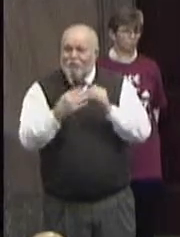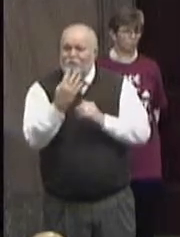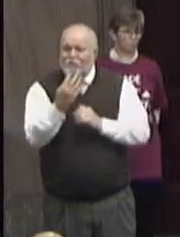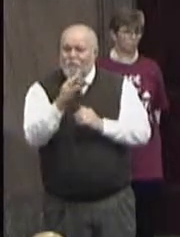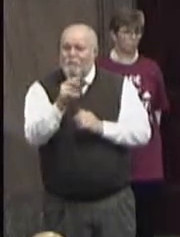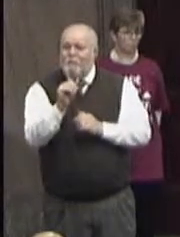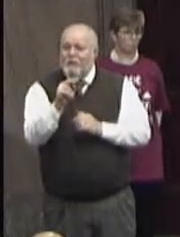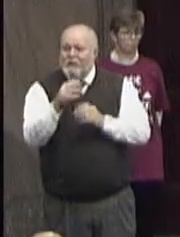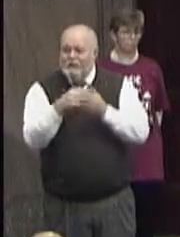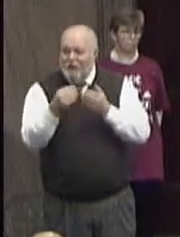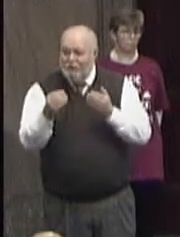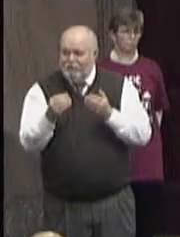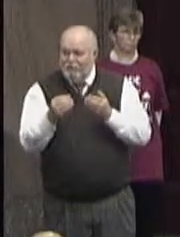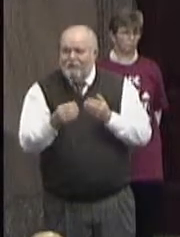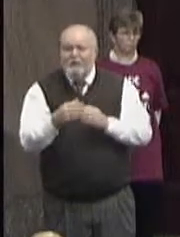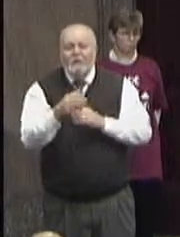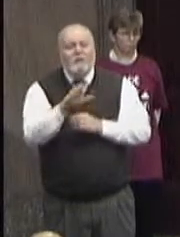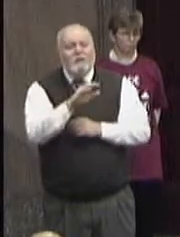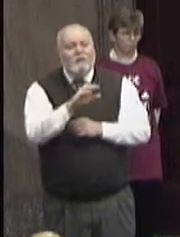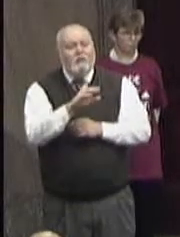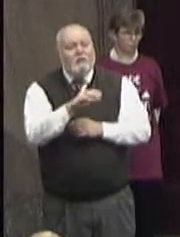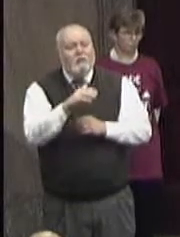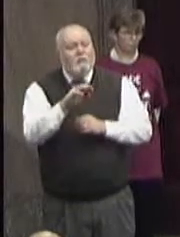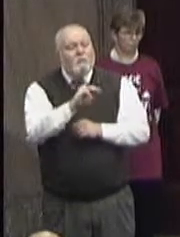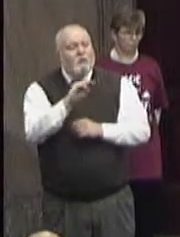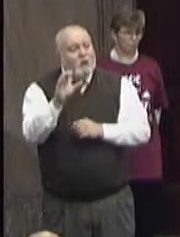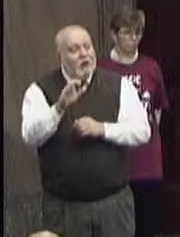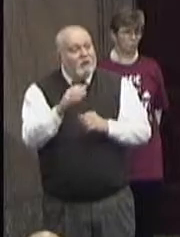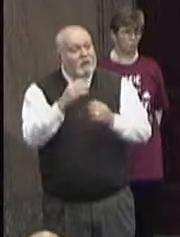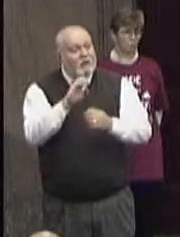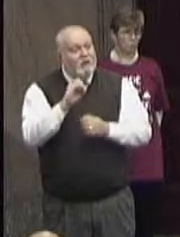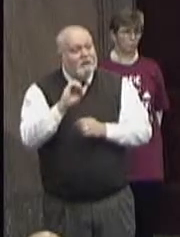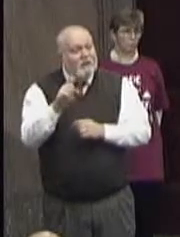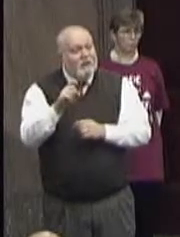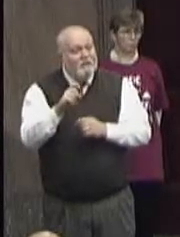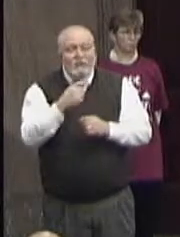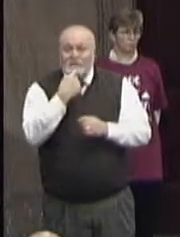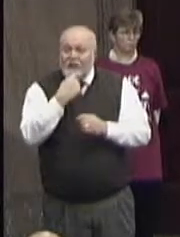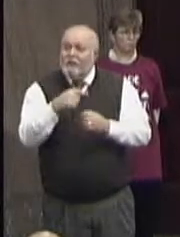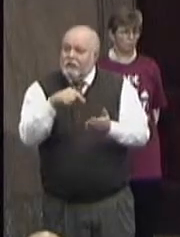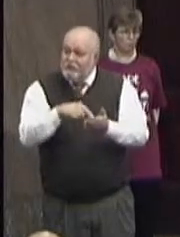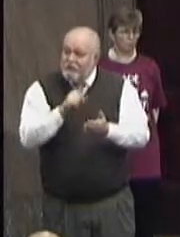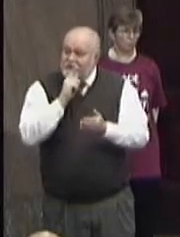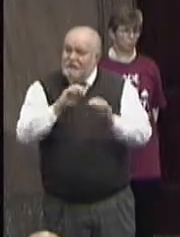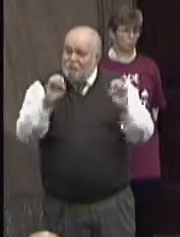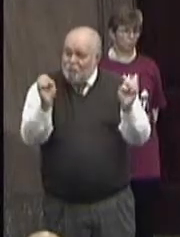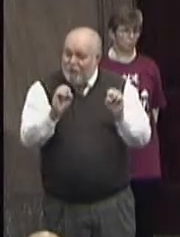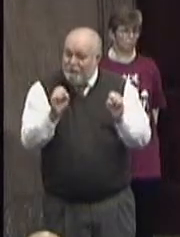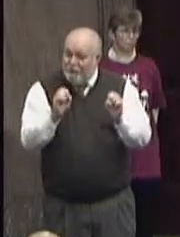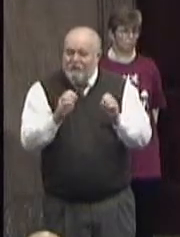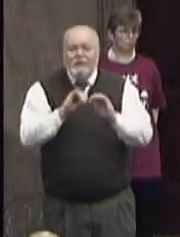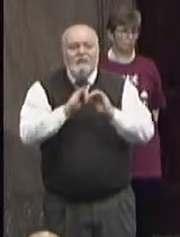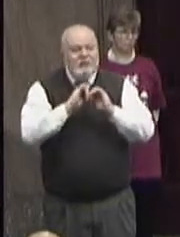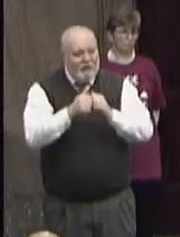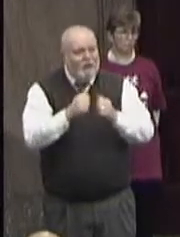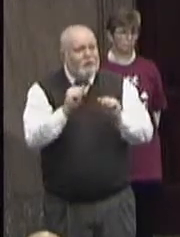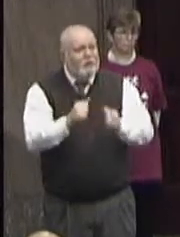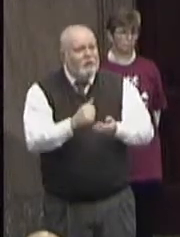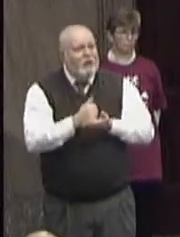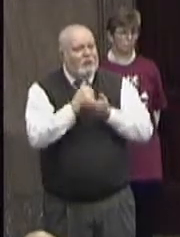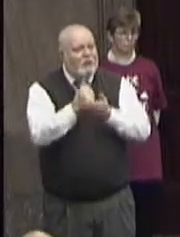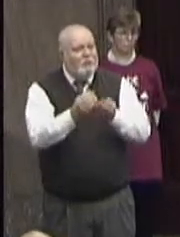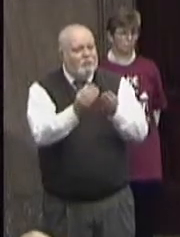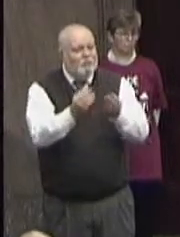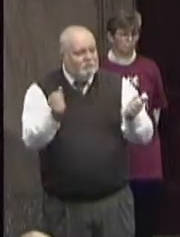million. The county executive has declared this to be a crisis, and this is how you can assist in ending this